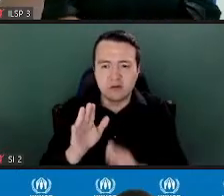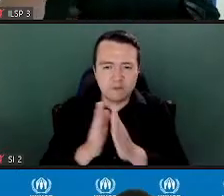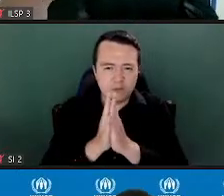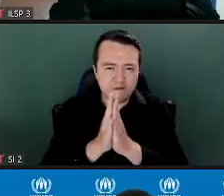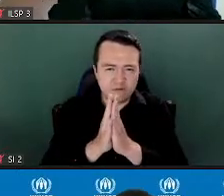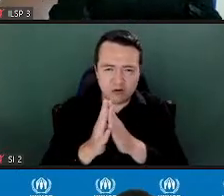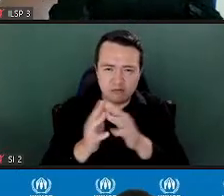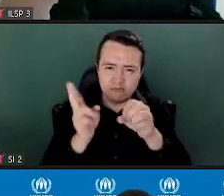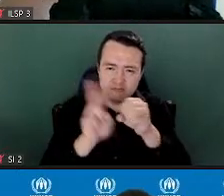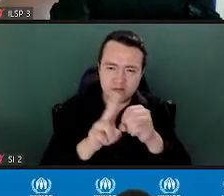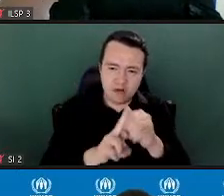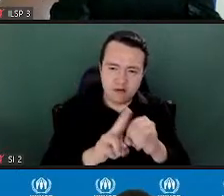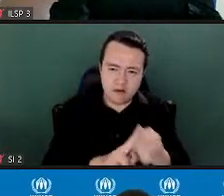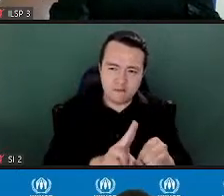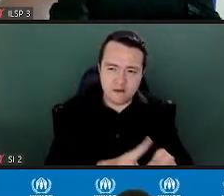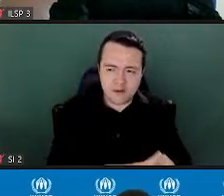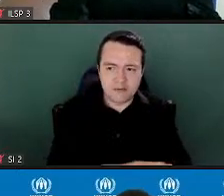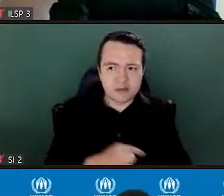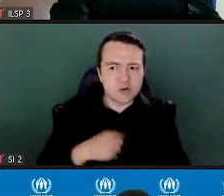is